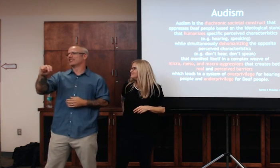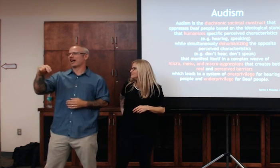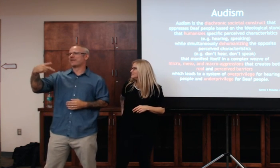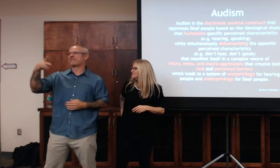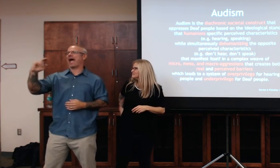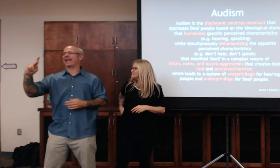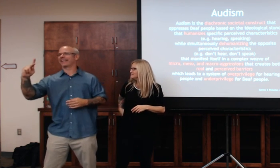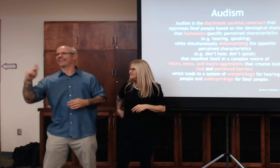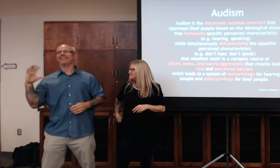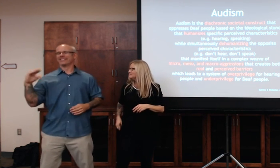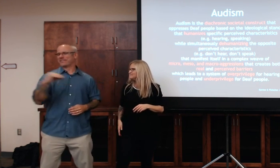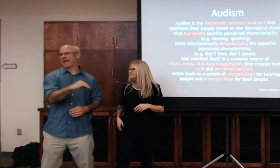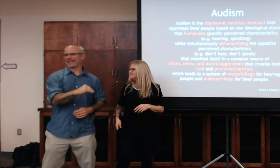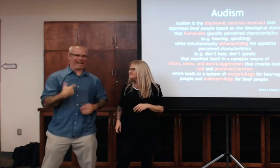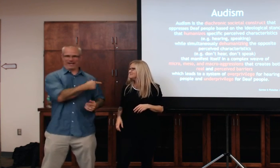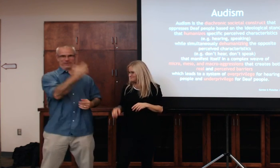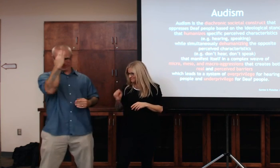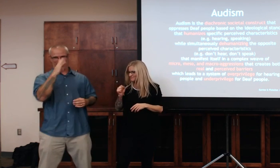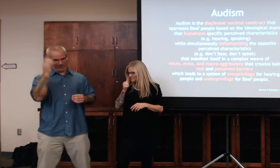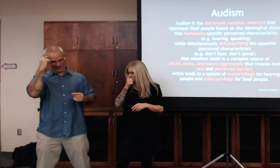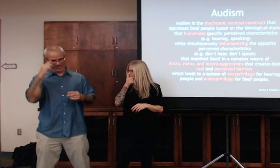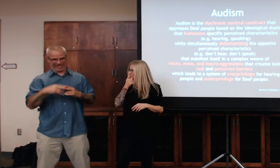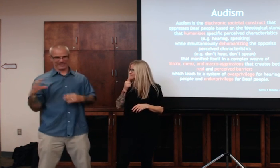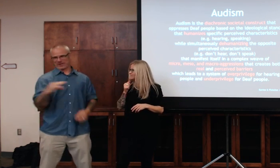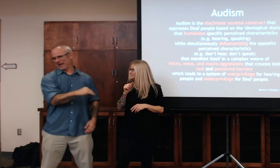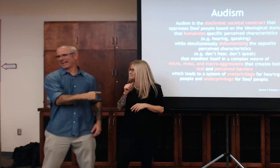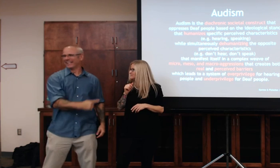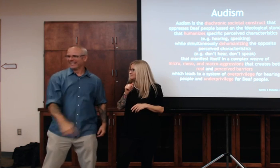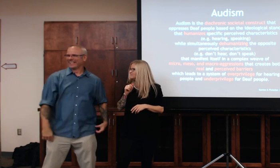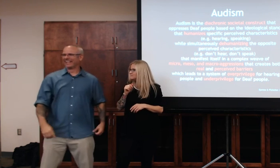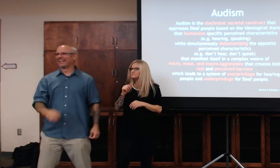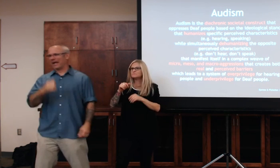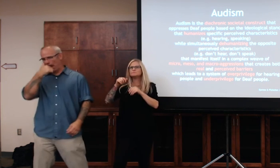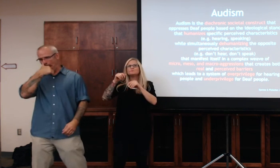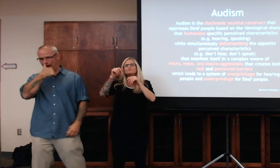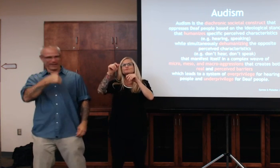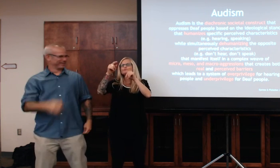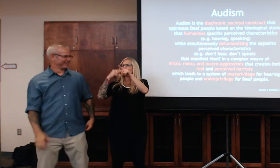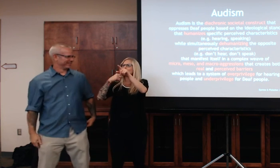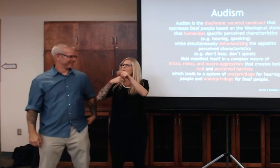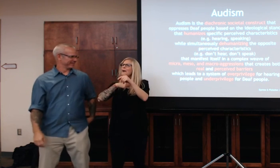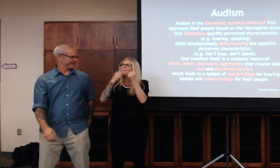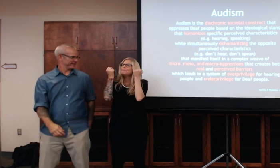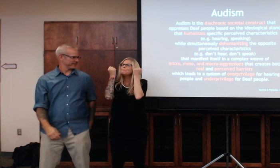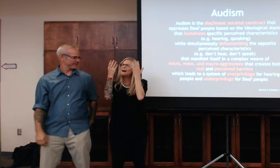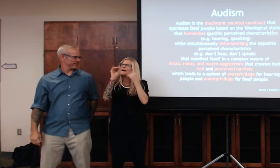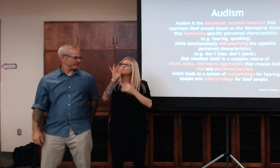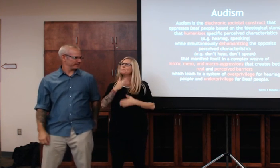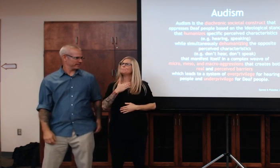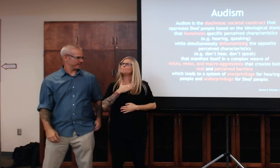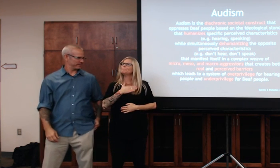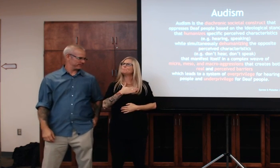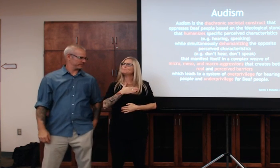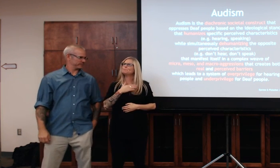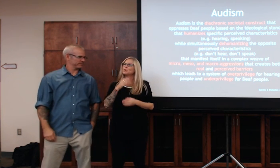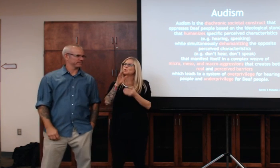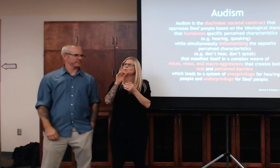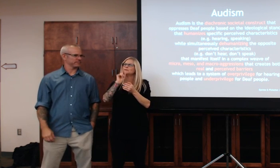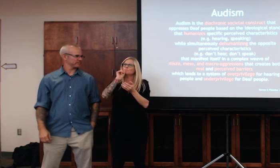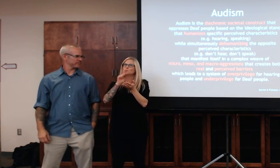A sign name for a person. Sorry, John Pack. That's how you signed it. I knew what the example she was going with, so I was just helping her out there. So many of